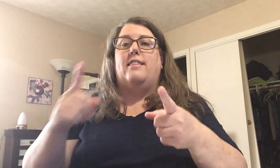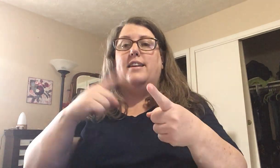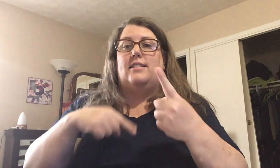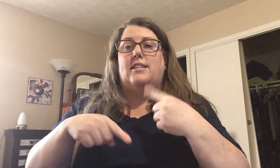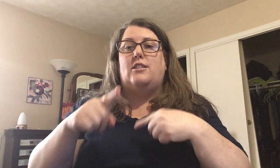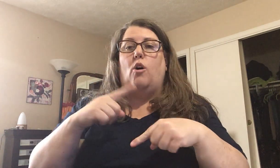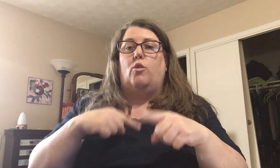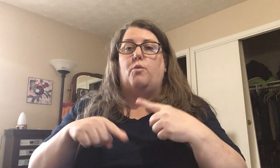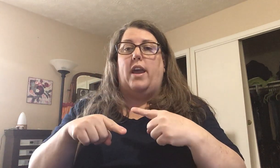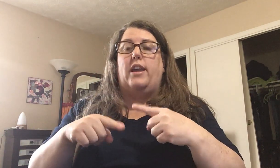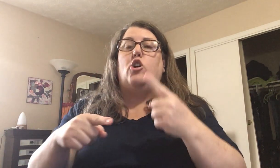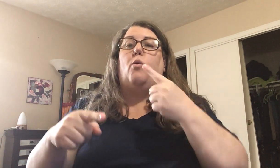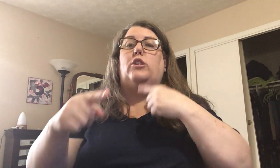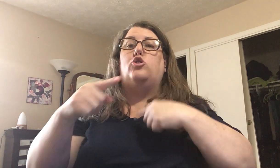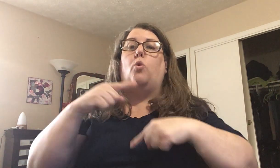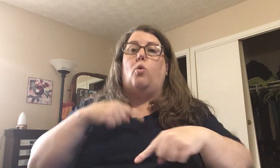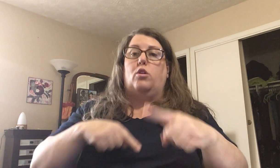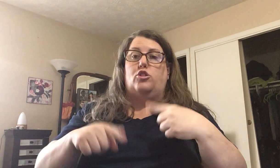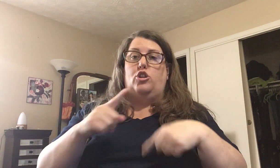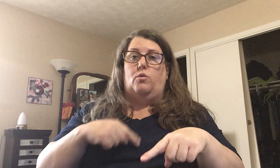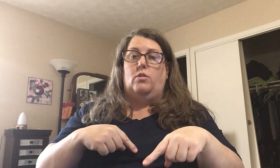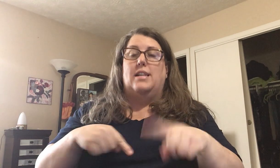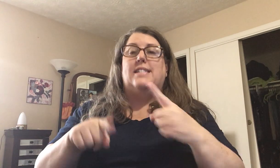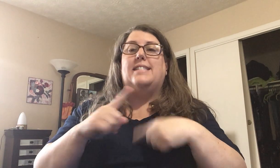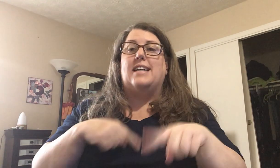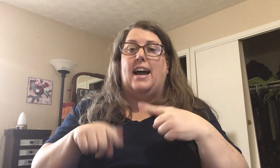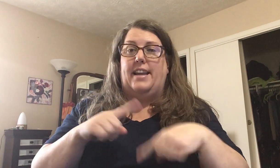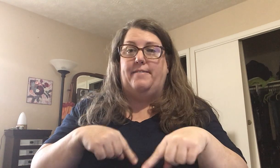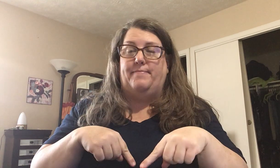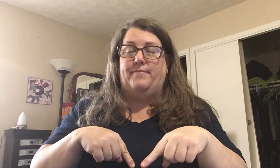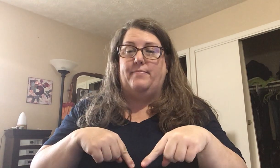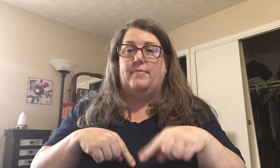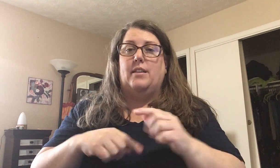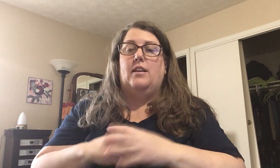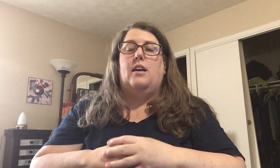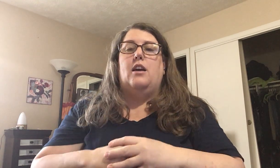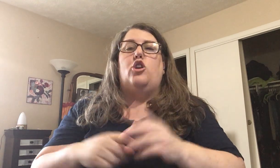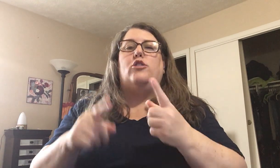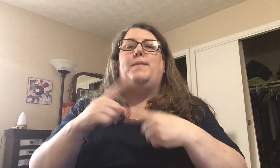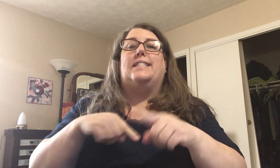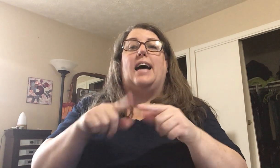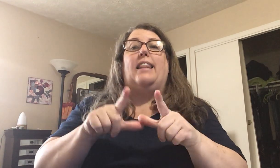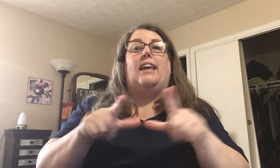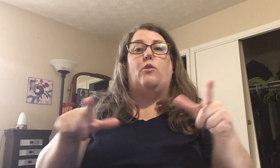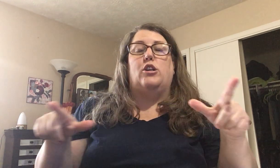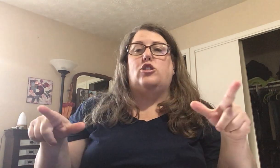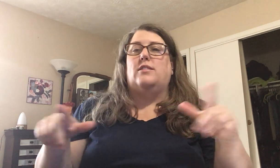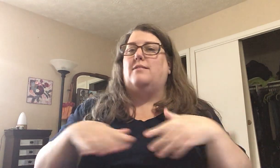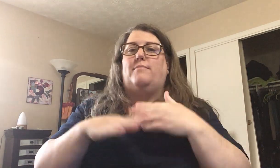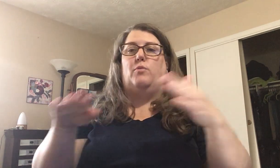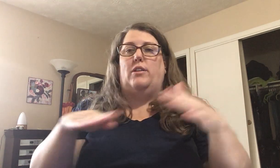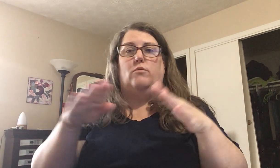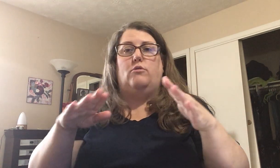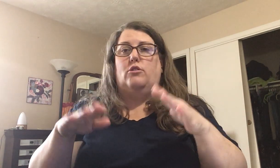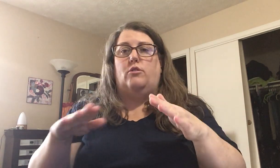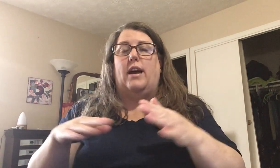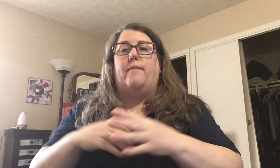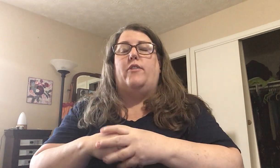This is the old way, going towards you. Sign. Used to be sign language. We don't do that very